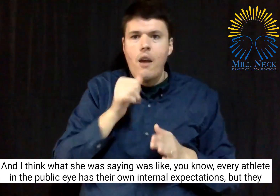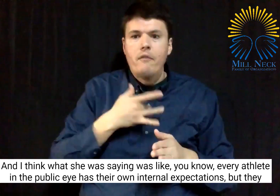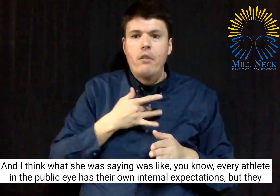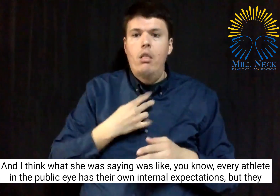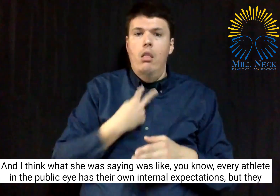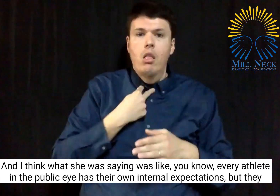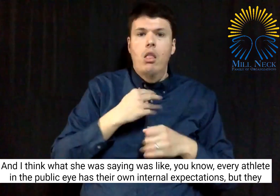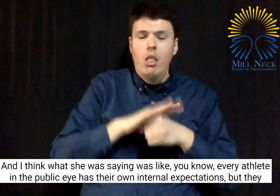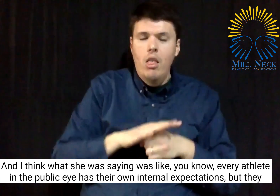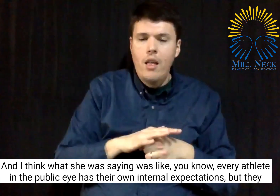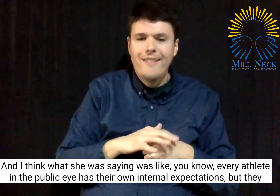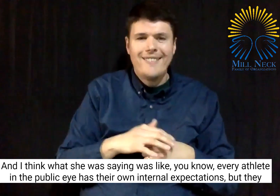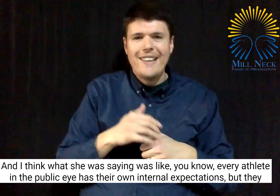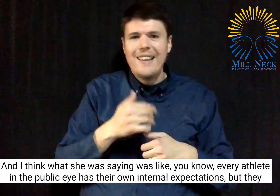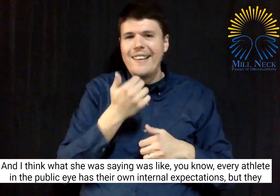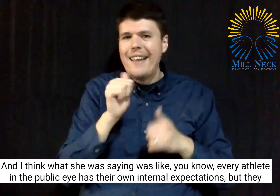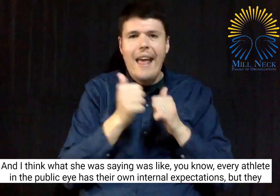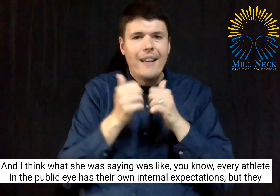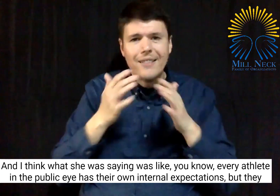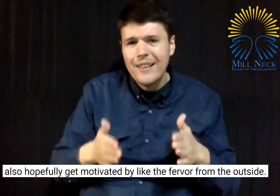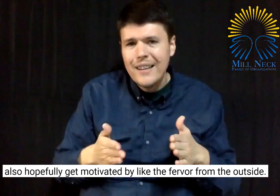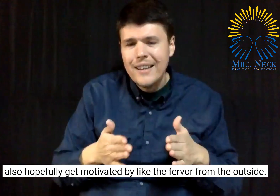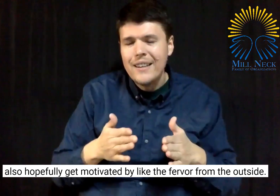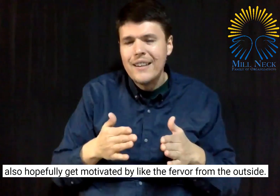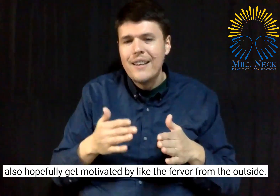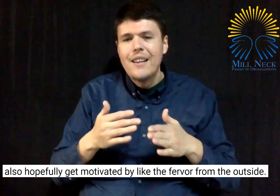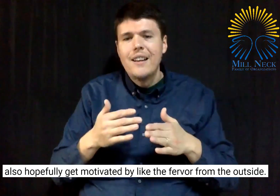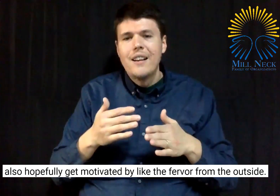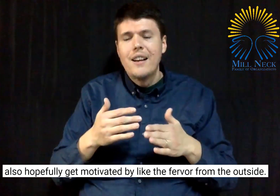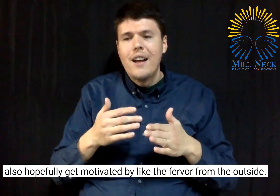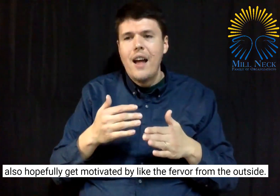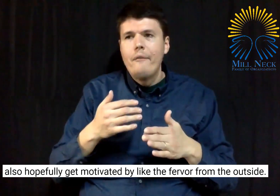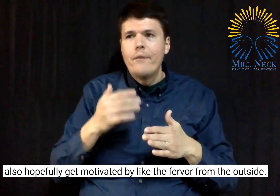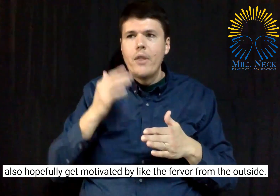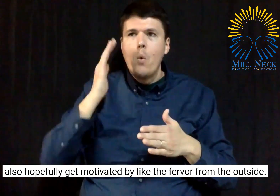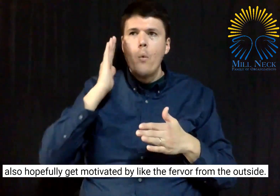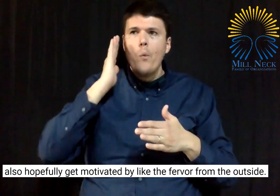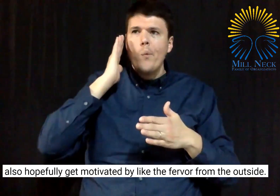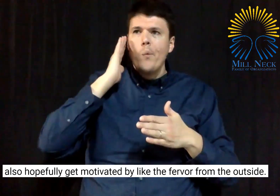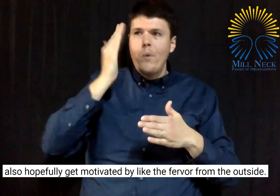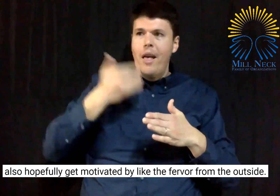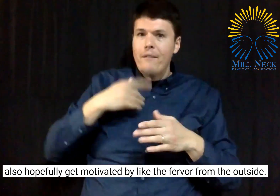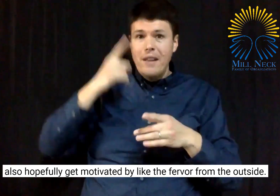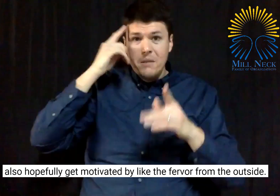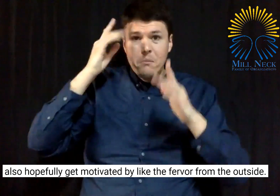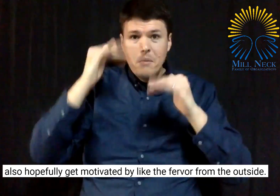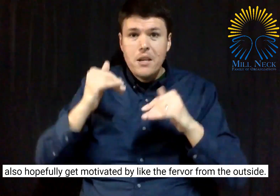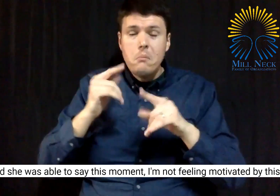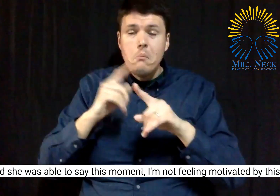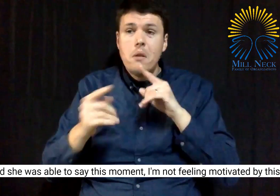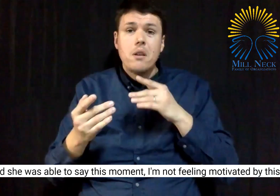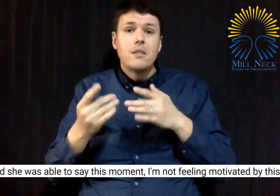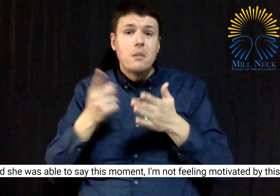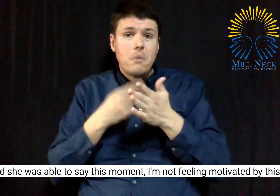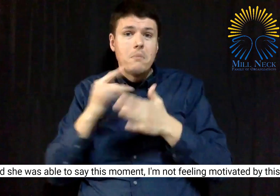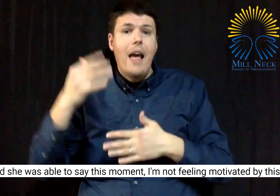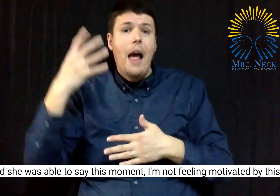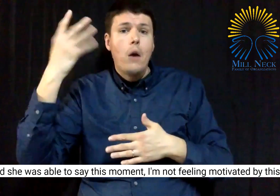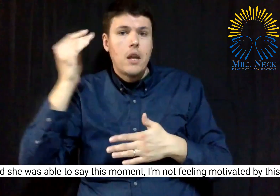public eye has their own internal expectations, but they also hopefully get motivated by like the fervor from the outside. And she was able to say, at this moment, I'm